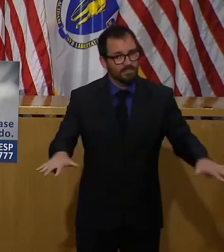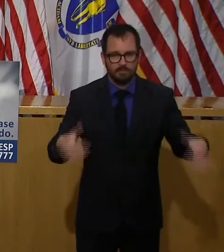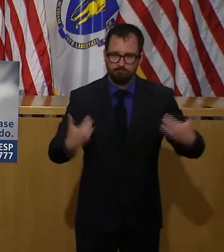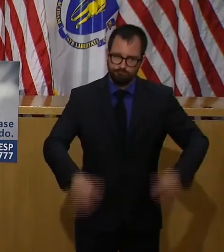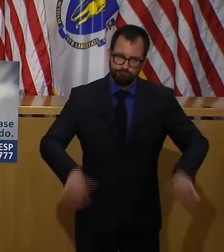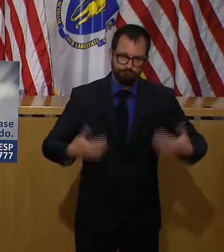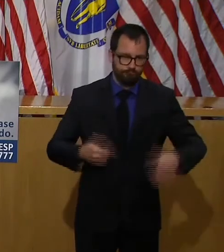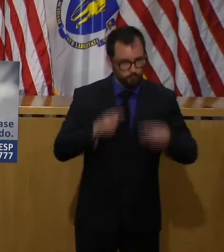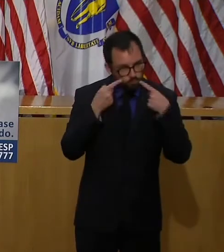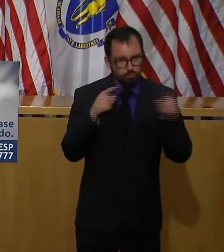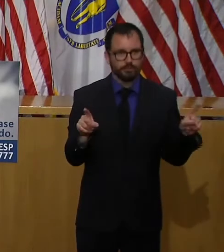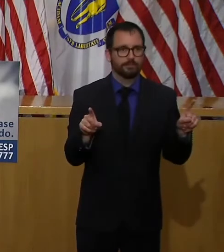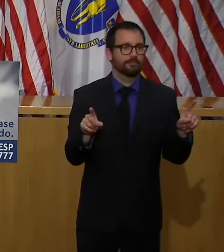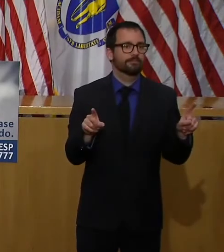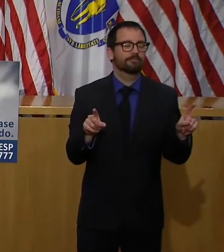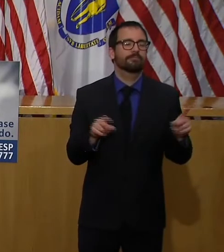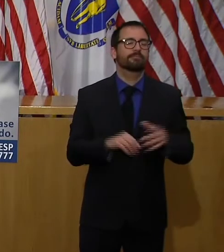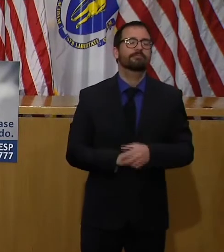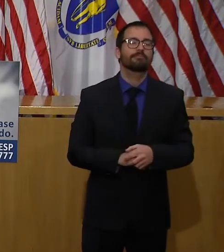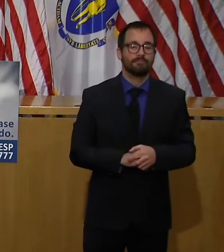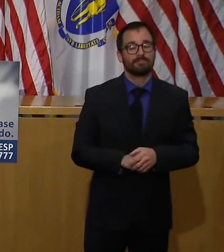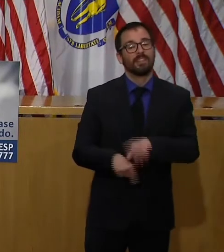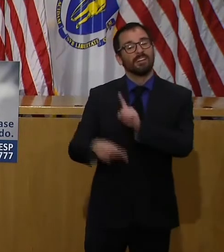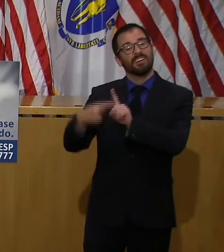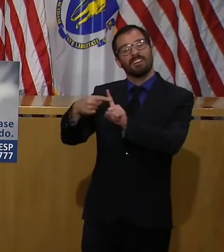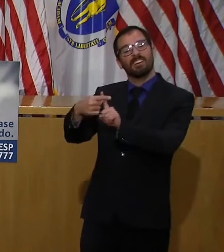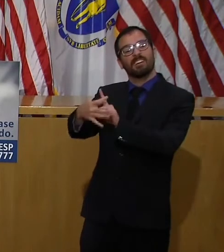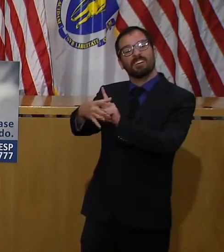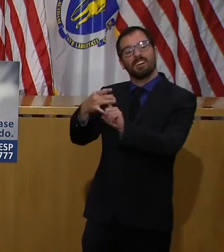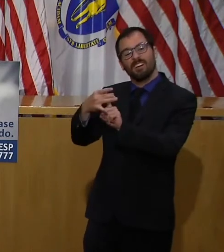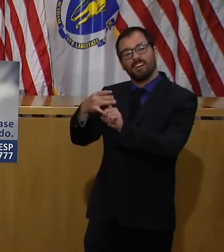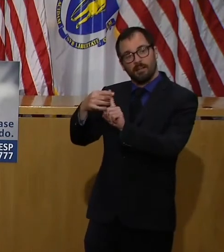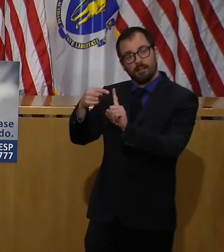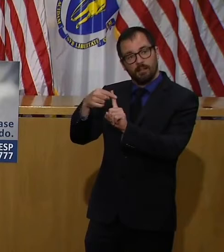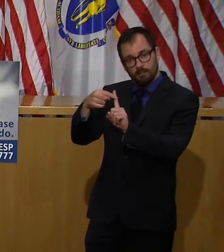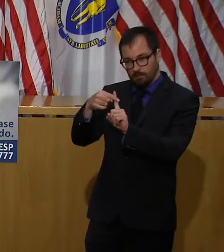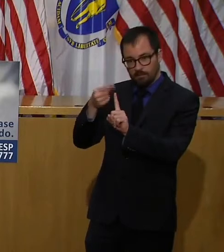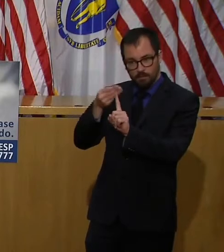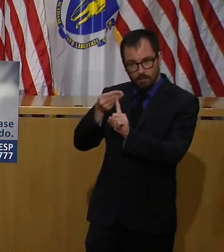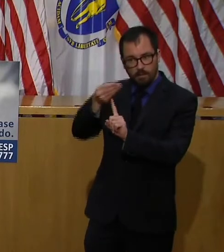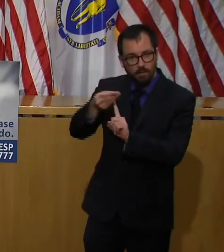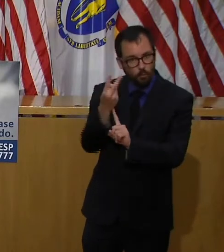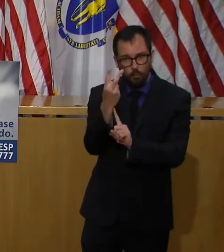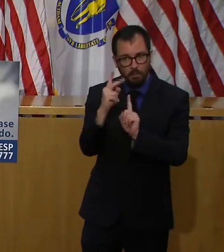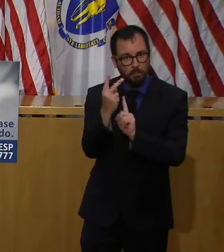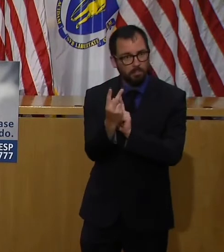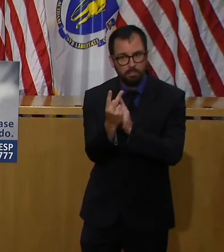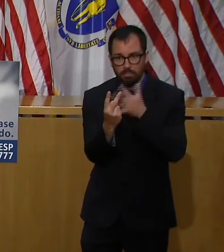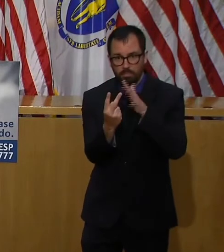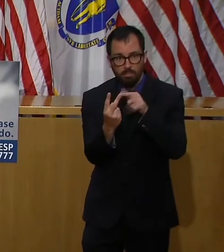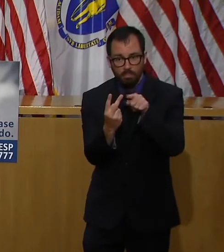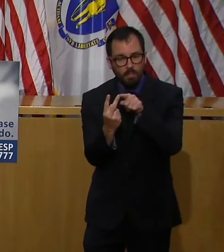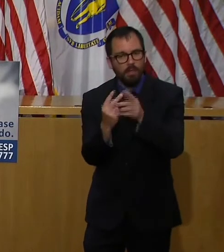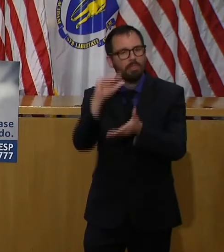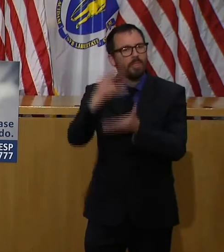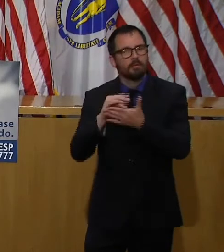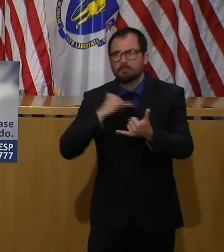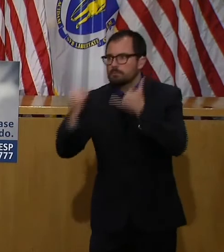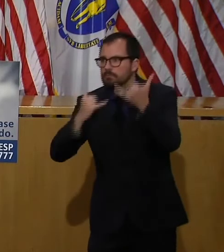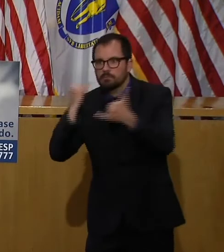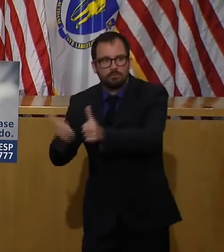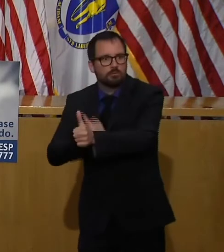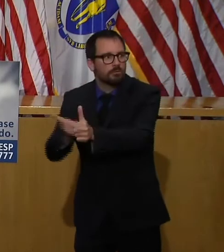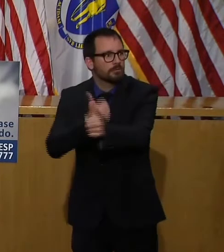And we need to realize that as we look to relaxing some of the business closures, it's possible that our number of contacts may climb back up